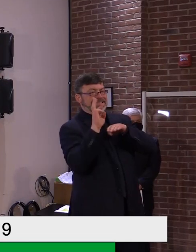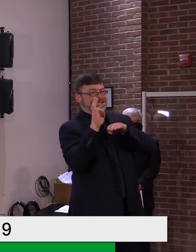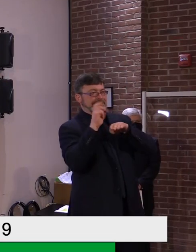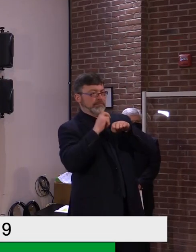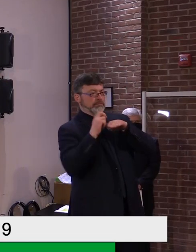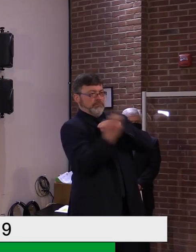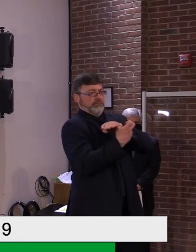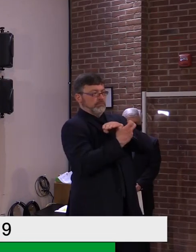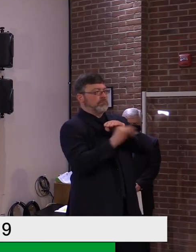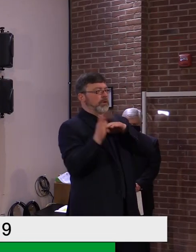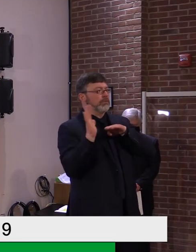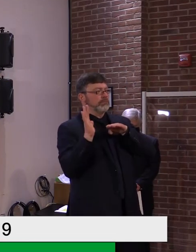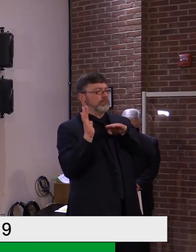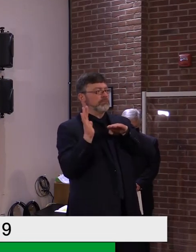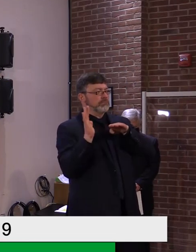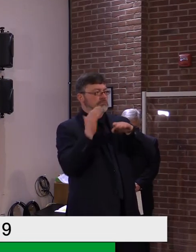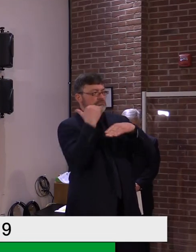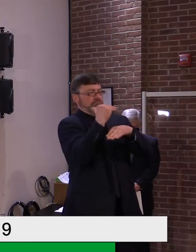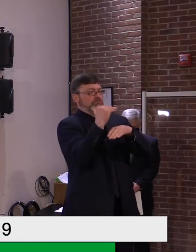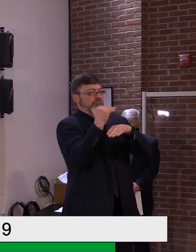plexiglass barrier between